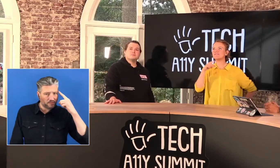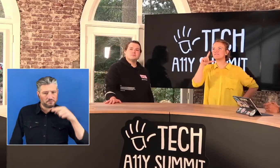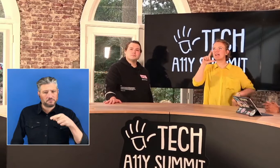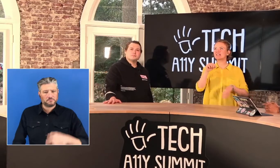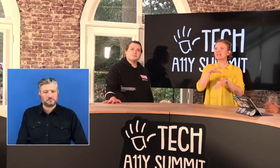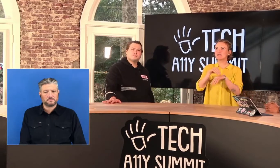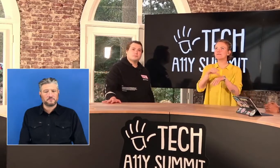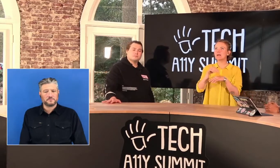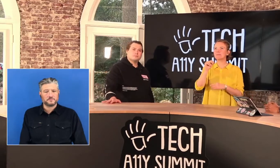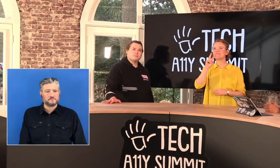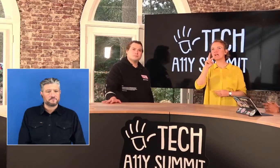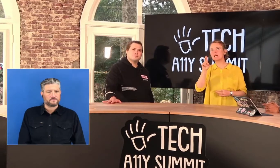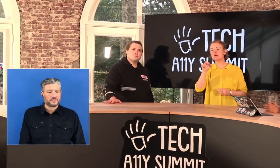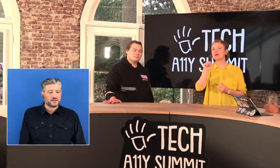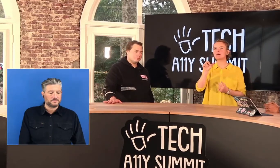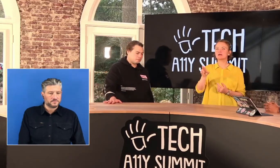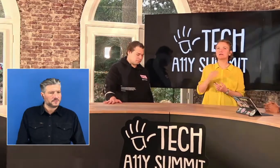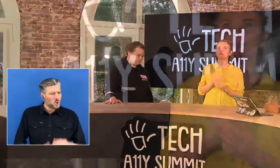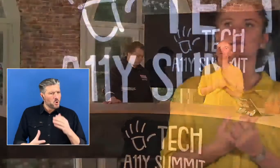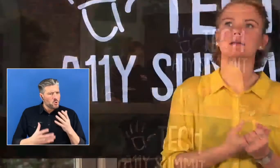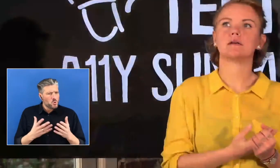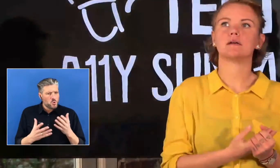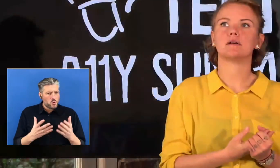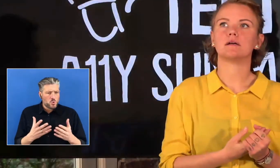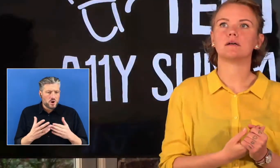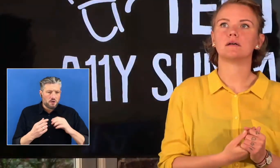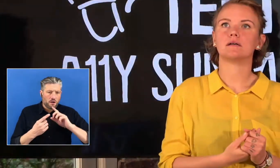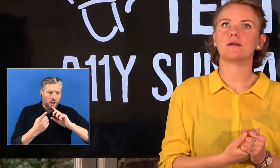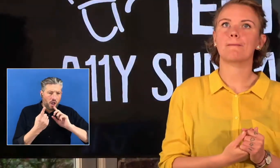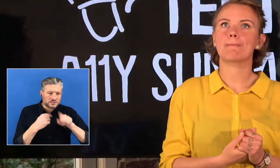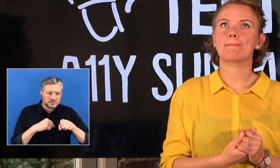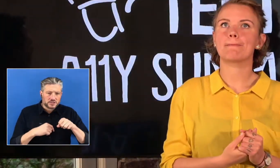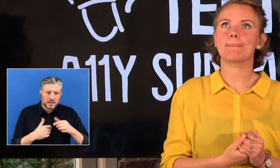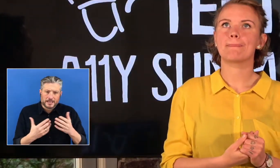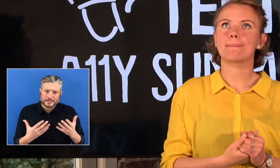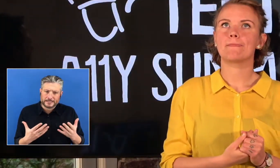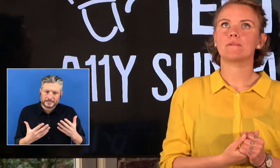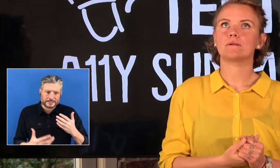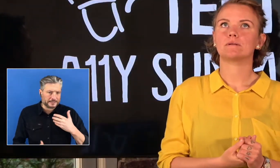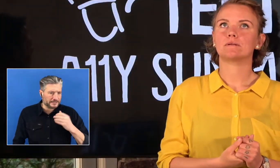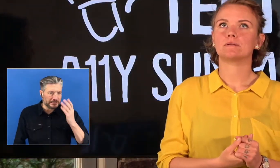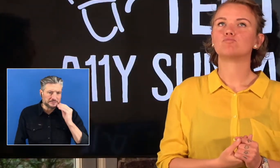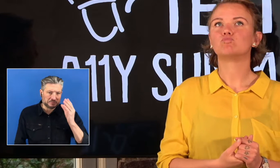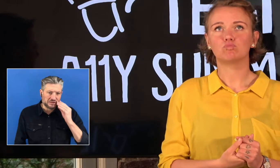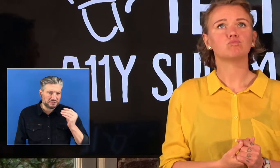It's tough to answer that question because I don't have a lot of experience with VR and AR.